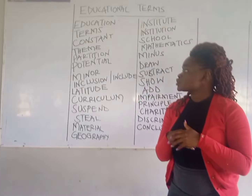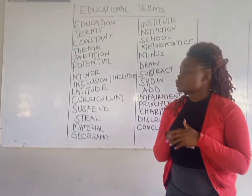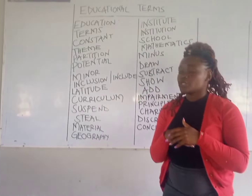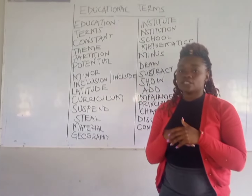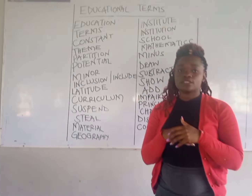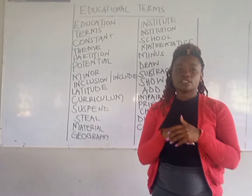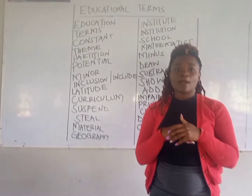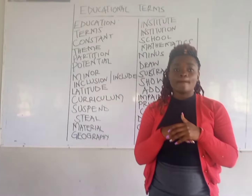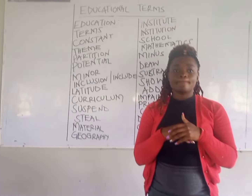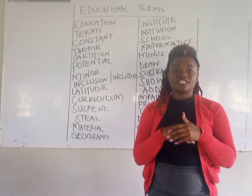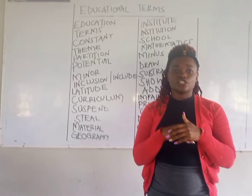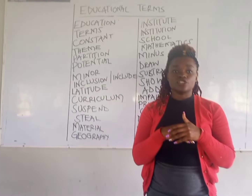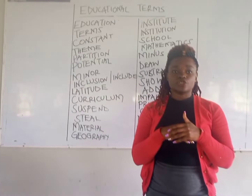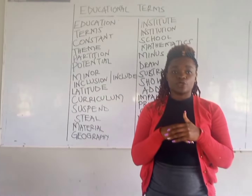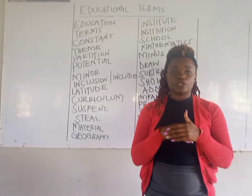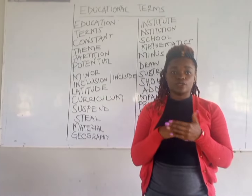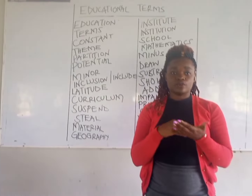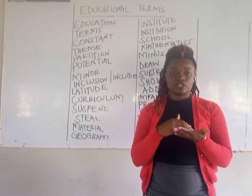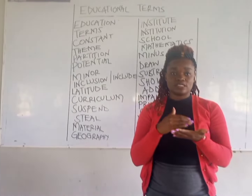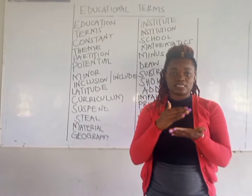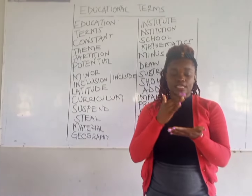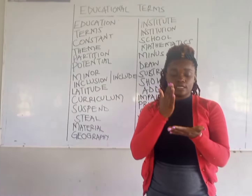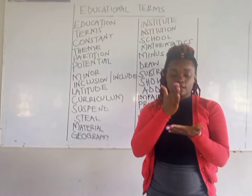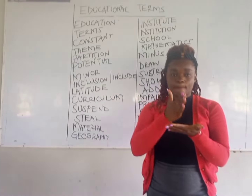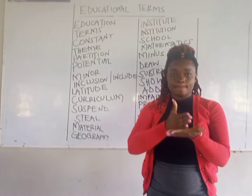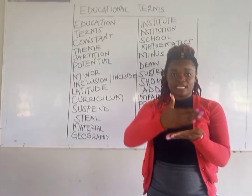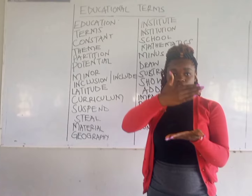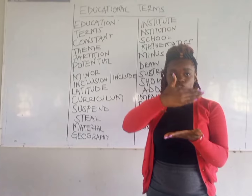partition. Partition. We shall say partition.